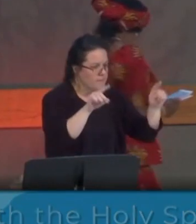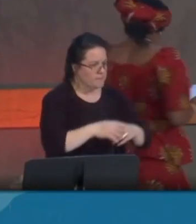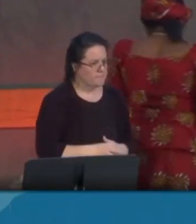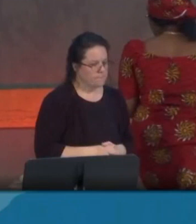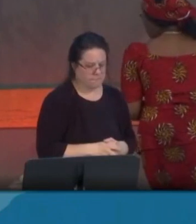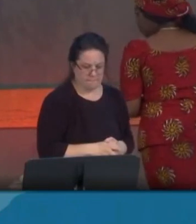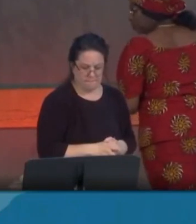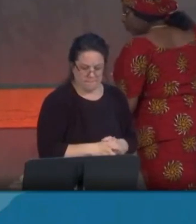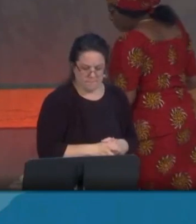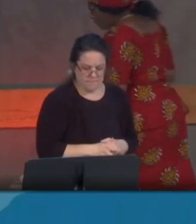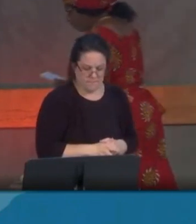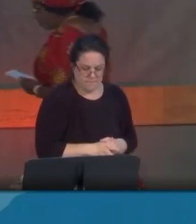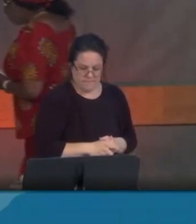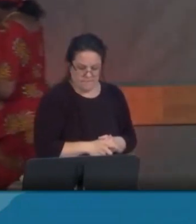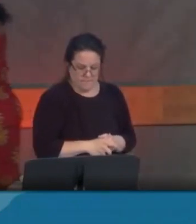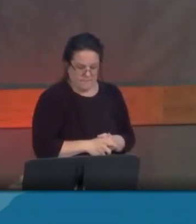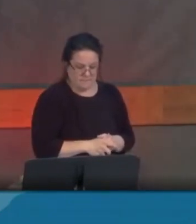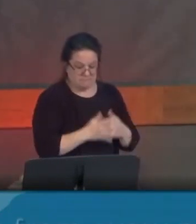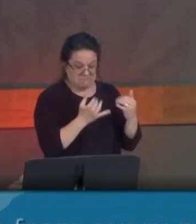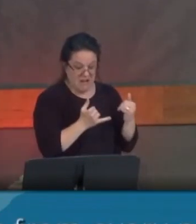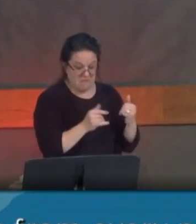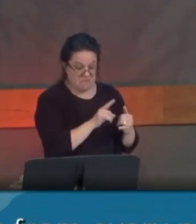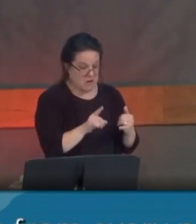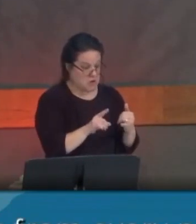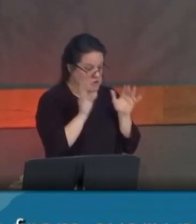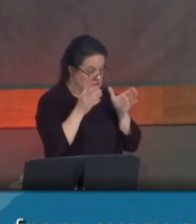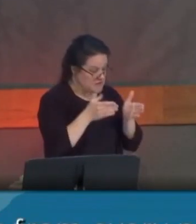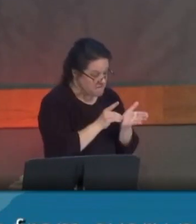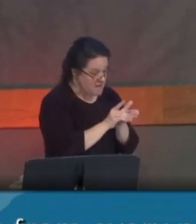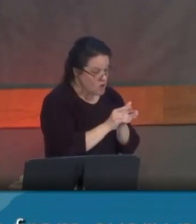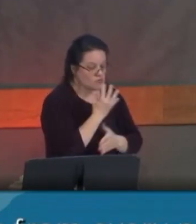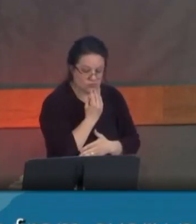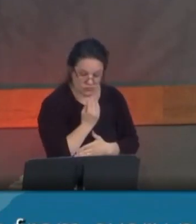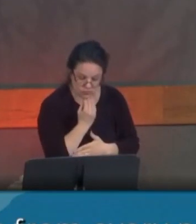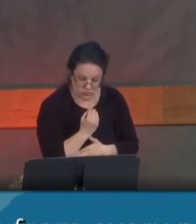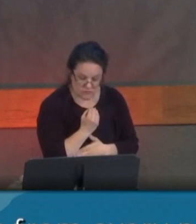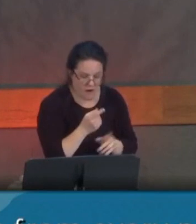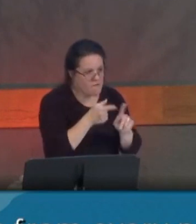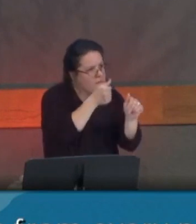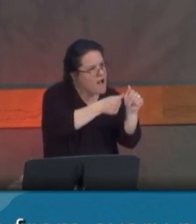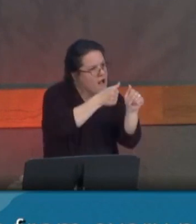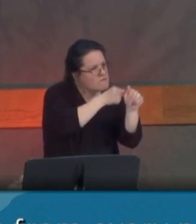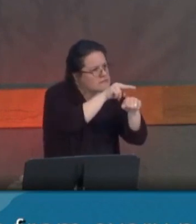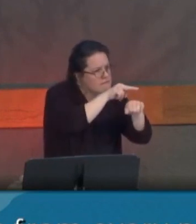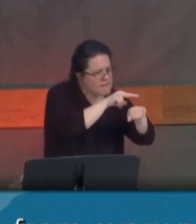and then, I think this is, I don't know, is this Vietnamese Tagalog? I don't know what that is. But